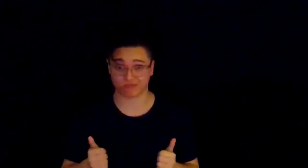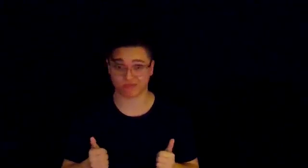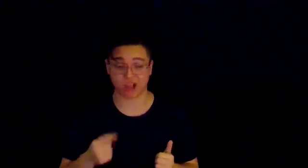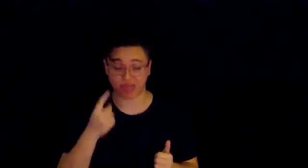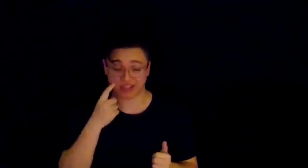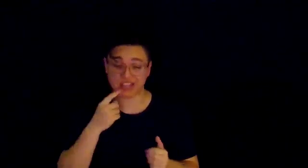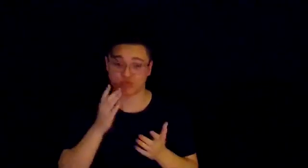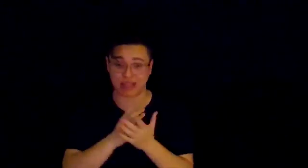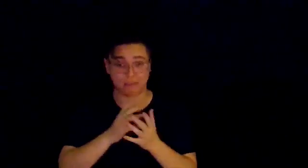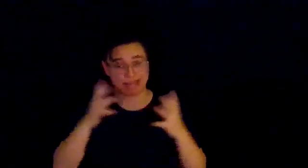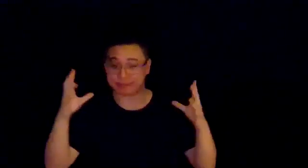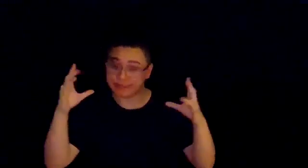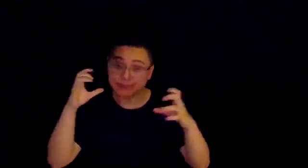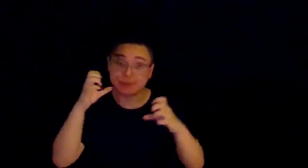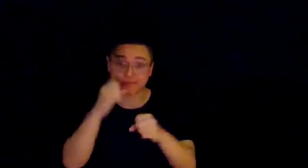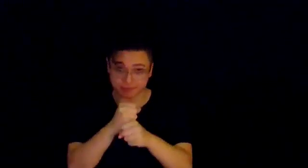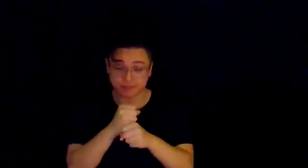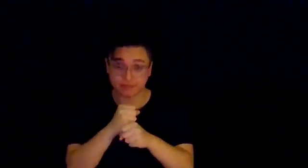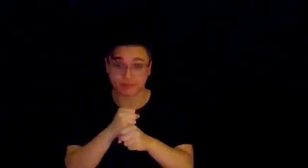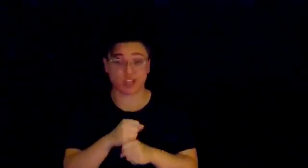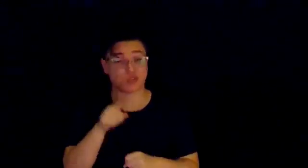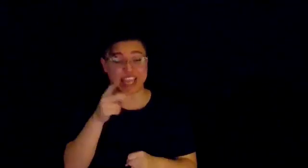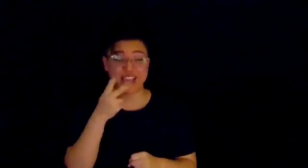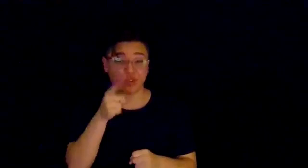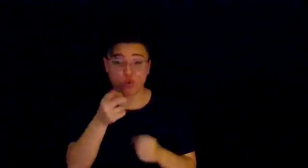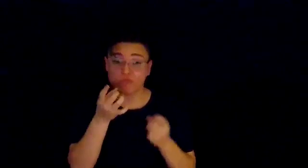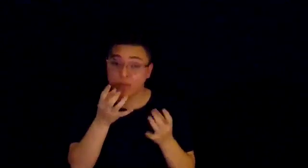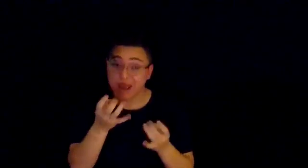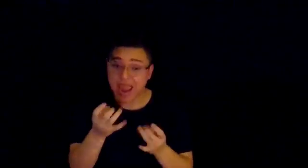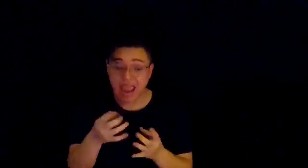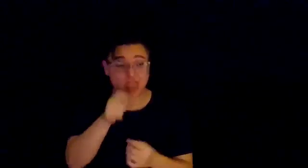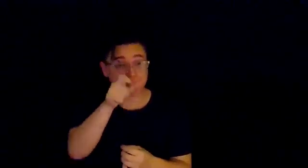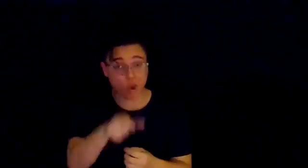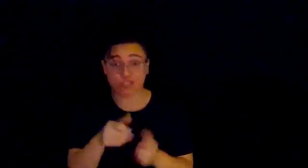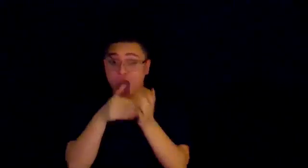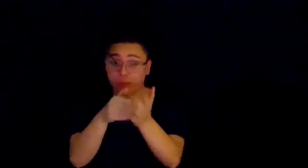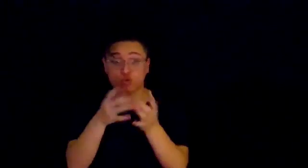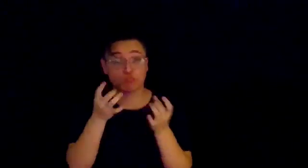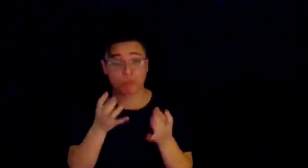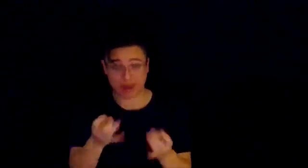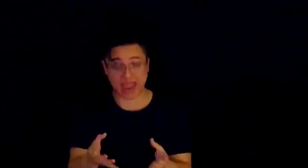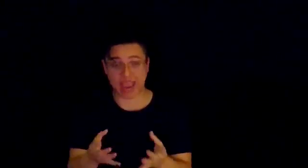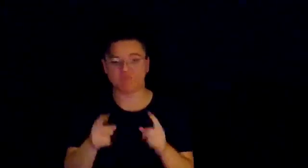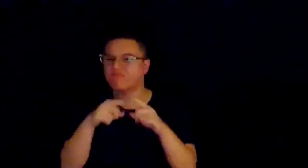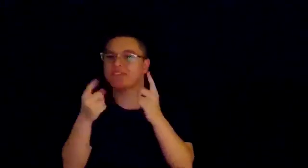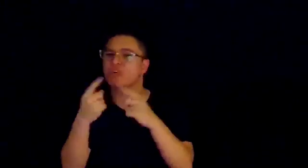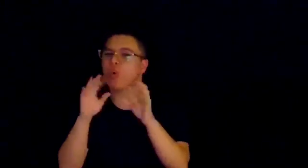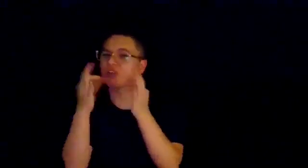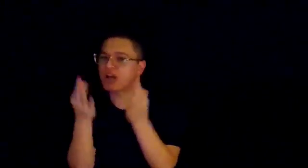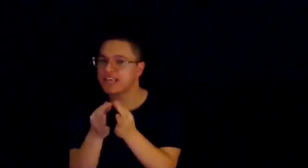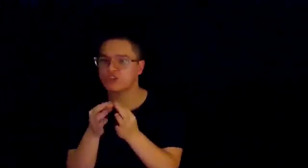Yeah? I think that's really the best way I can summarize it.